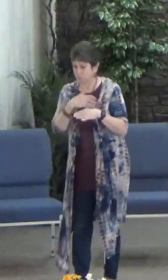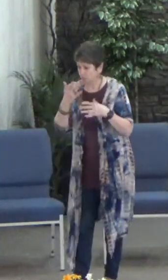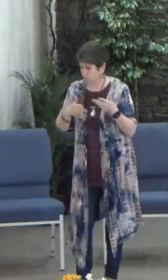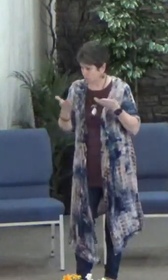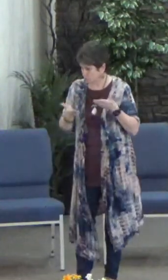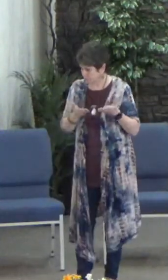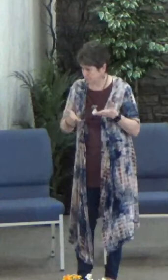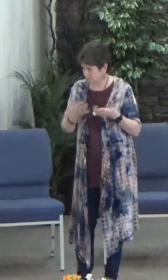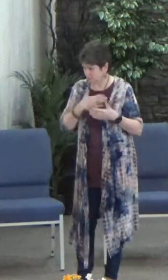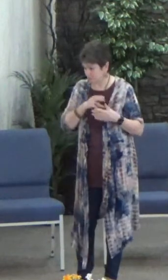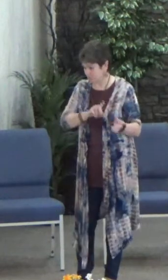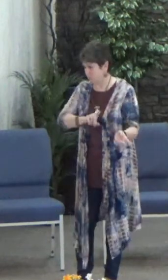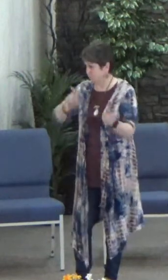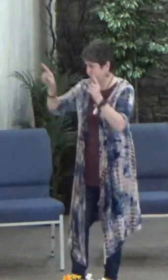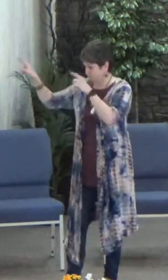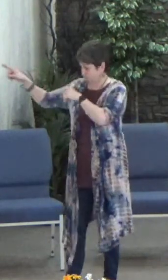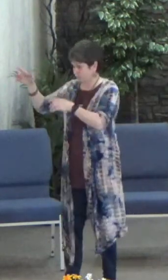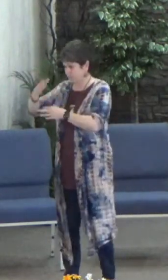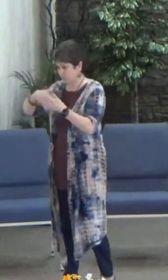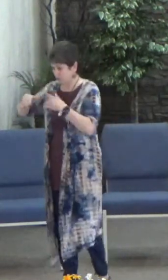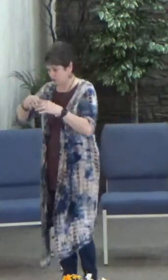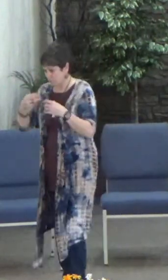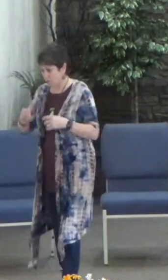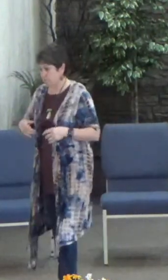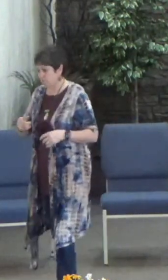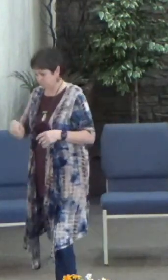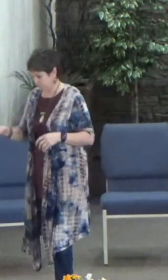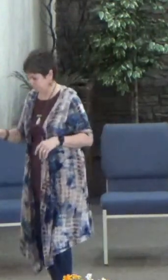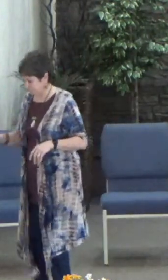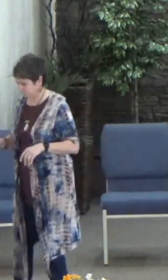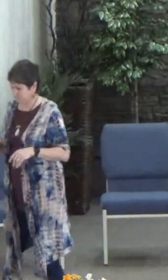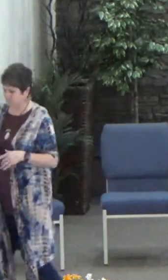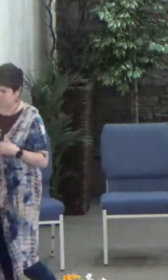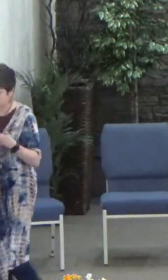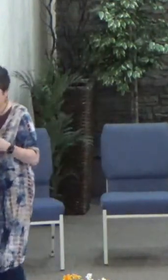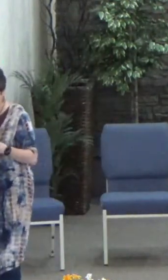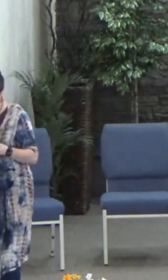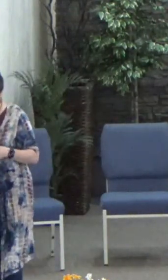our services. Please join us over in the fellowship hall. And we'll look forward to